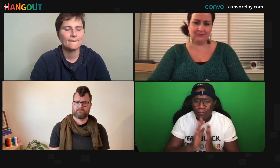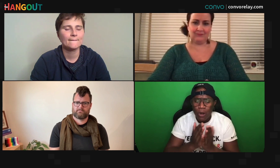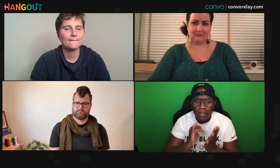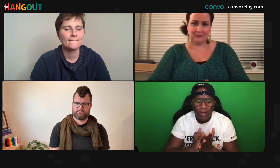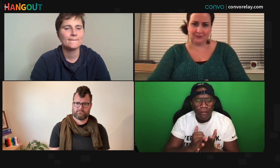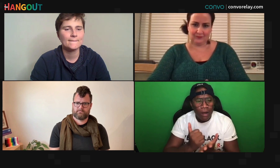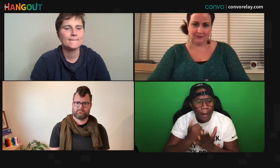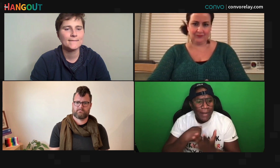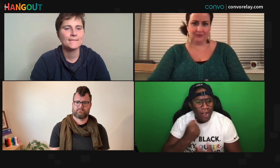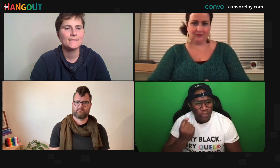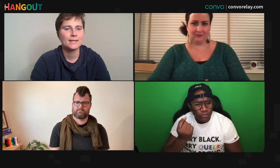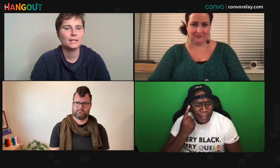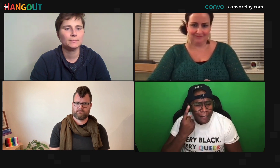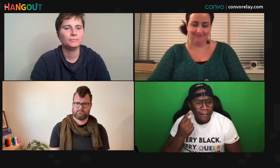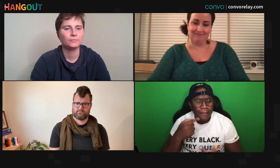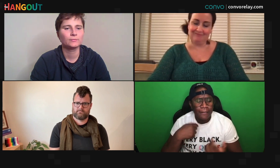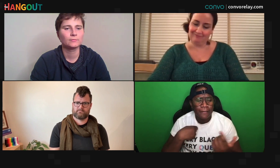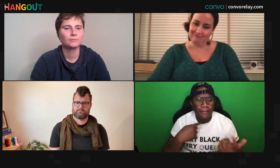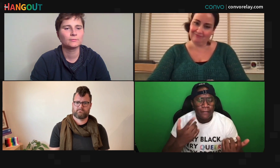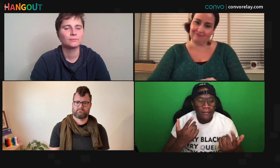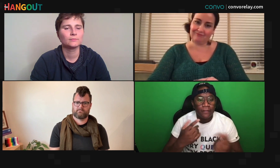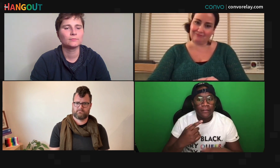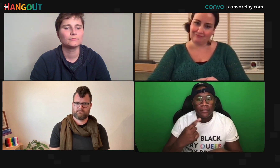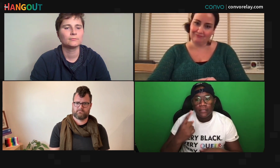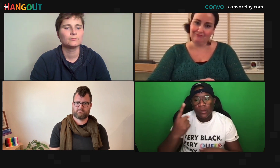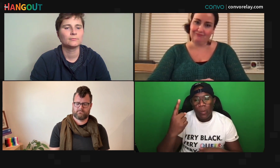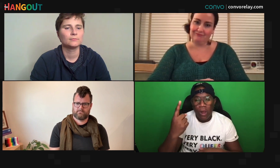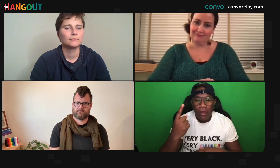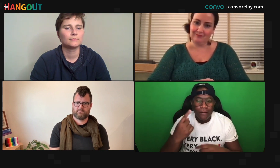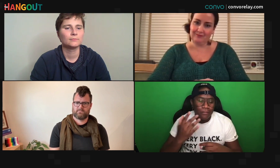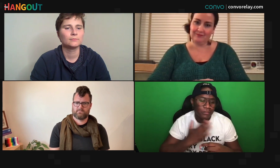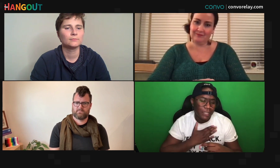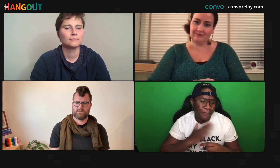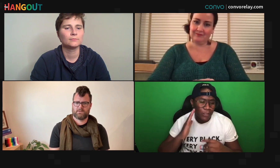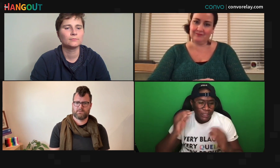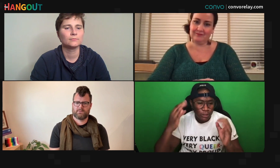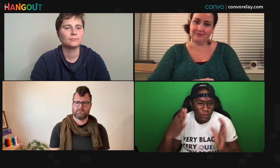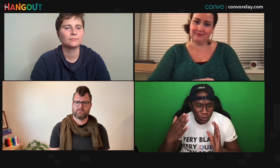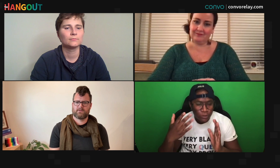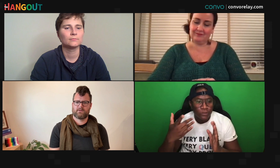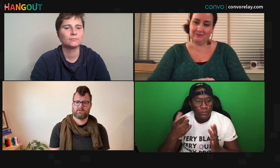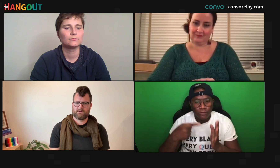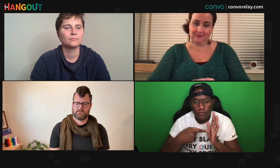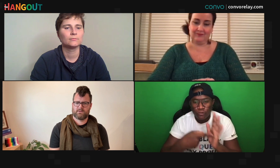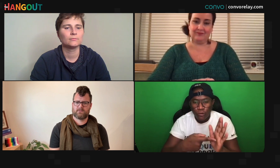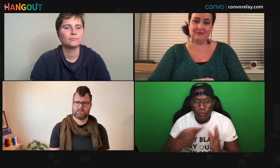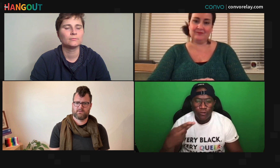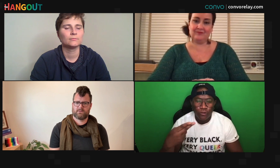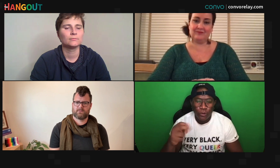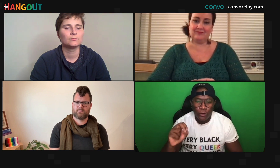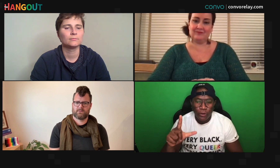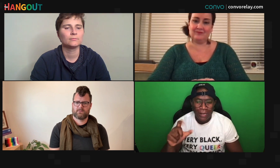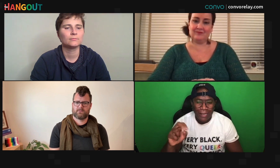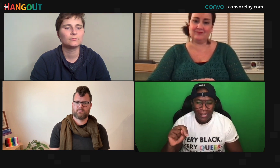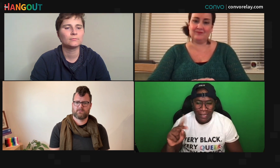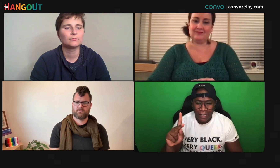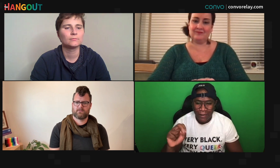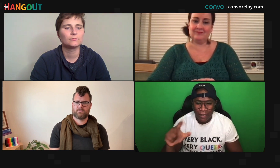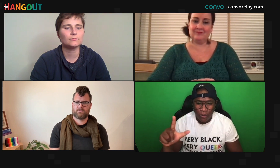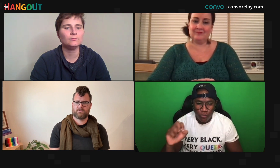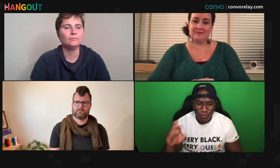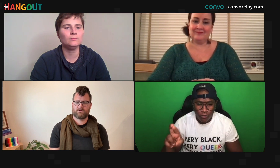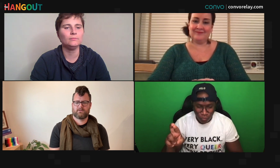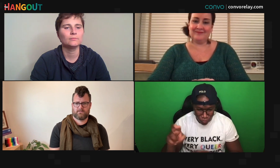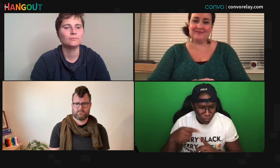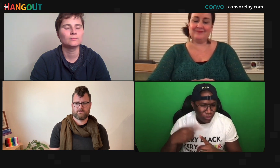And I was struggling to find a book that had my identity or wanted to help me understand those pieces. So I remember my